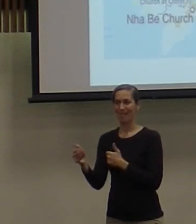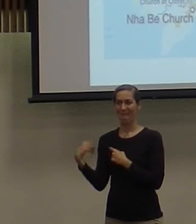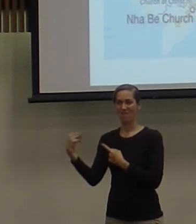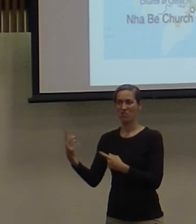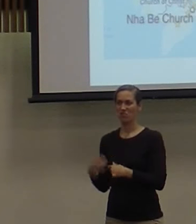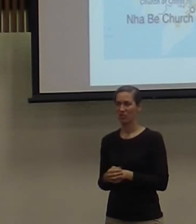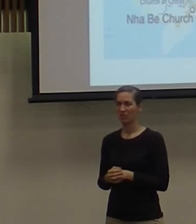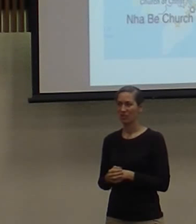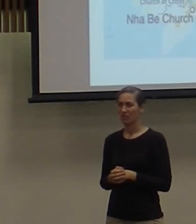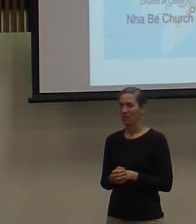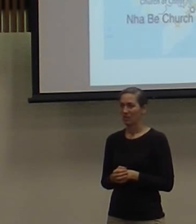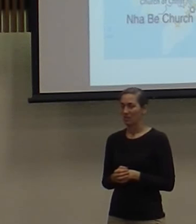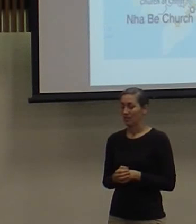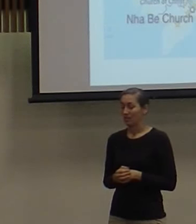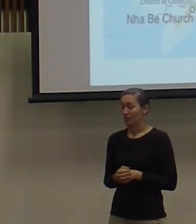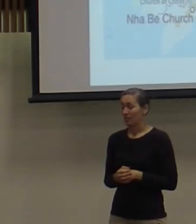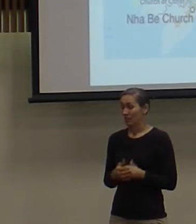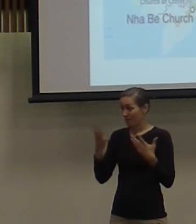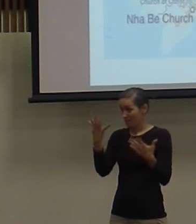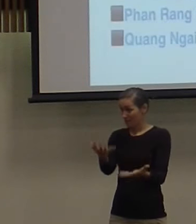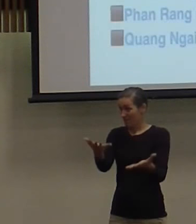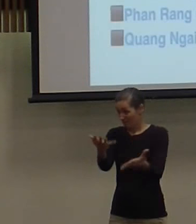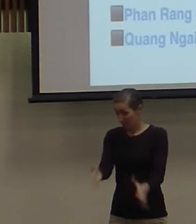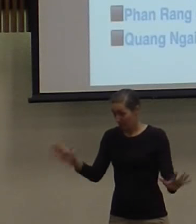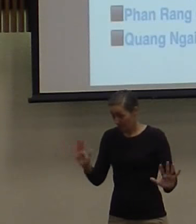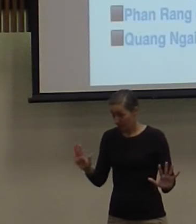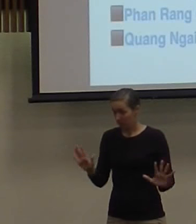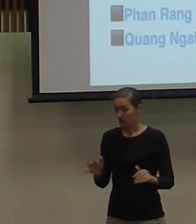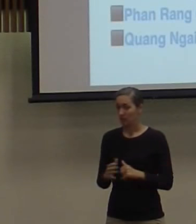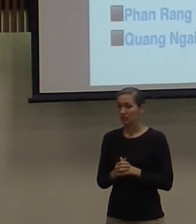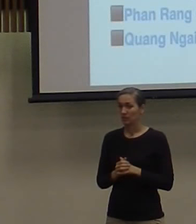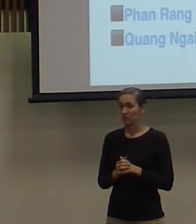after that, we